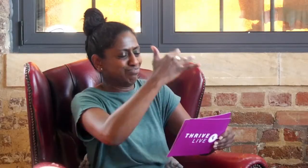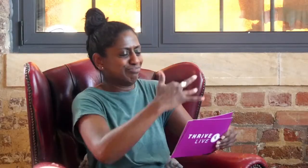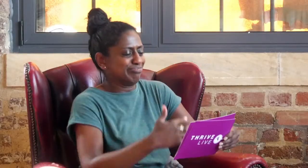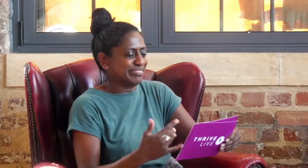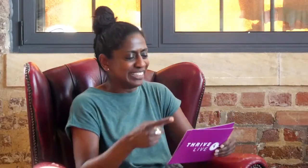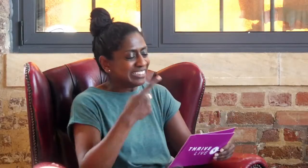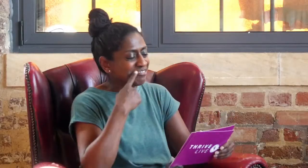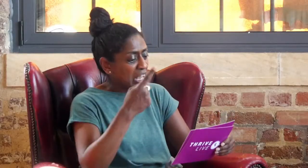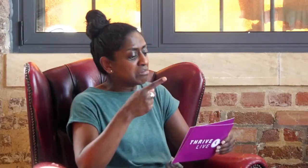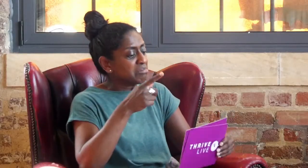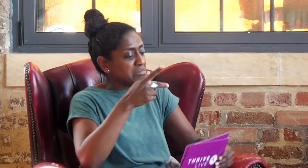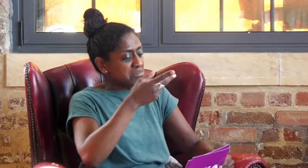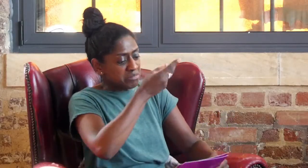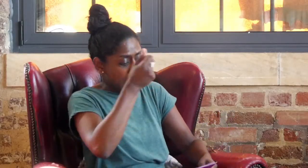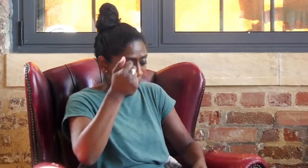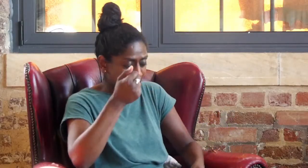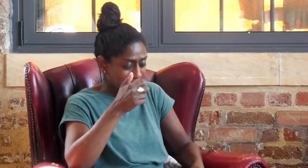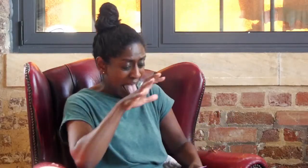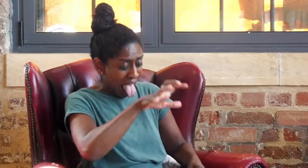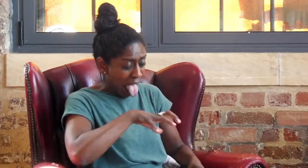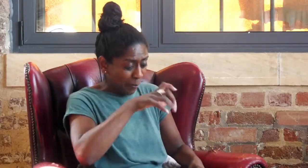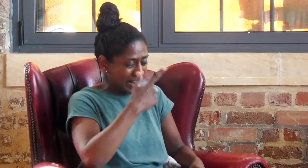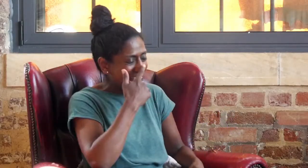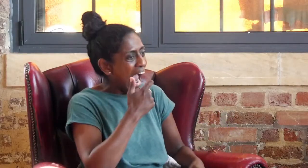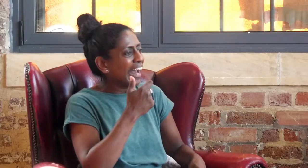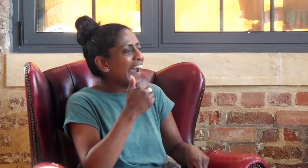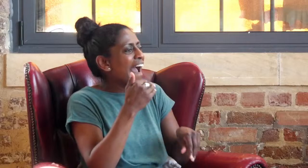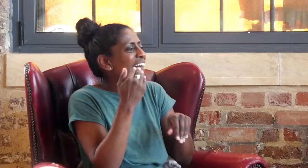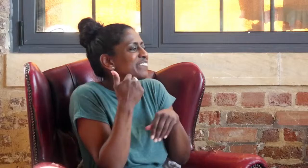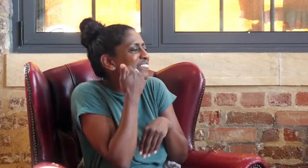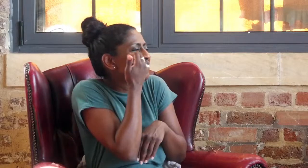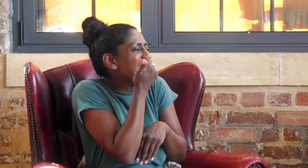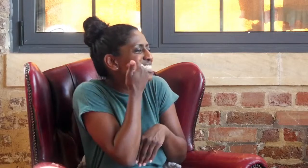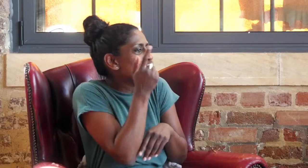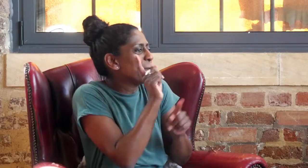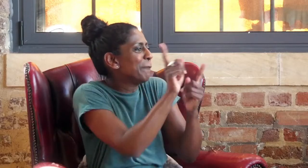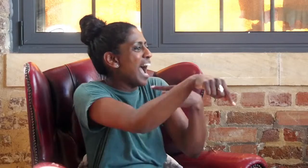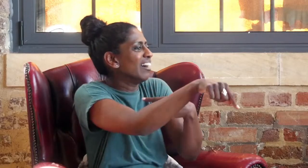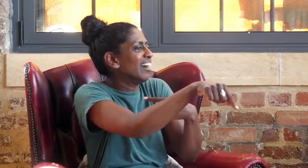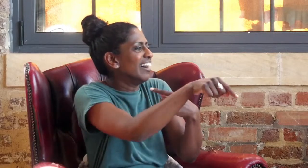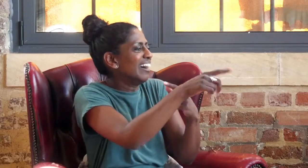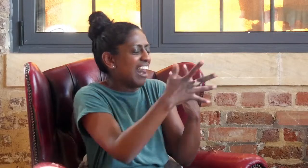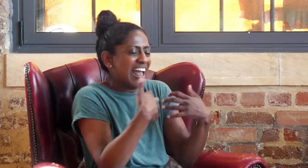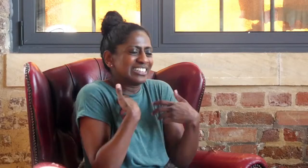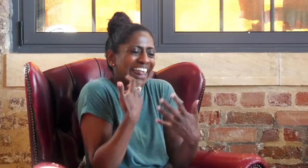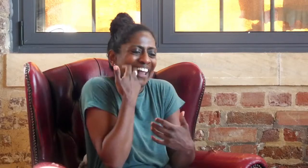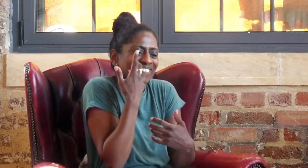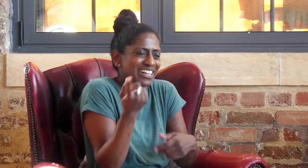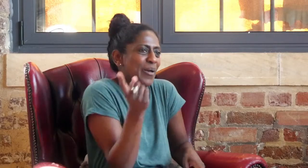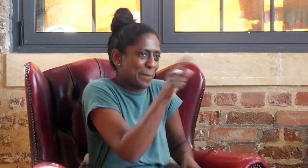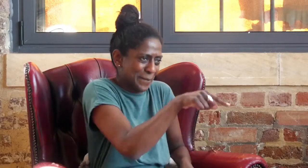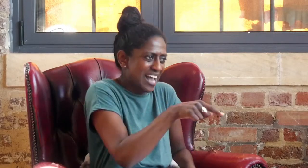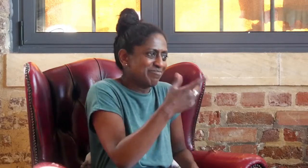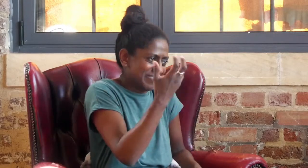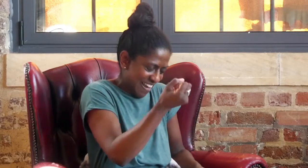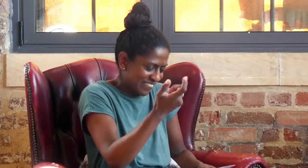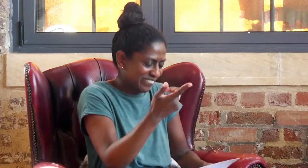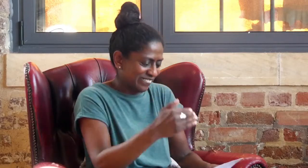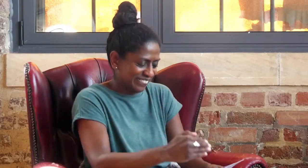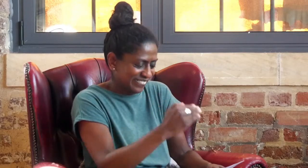the viewers have written some comments. They're saying some animals, like you feel like you get that response, that feedback, they come